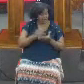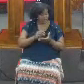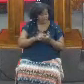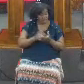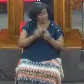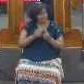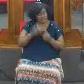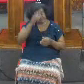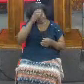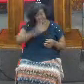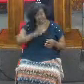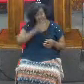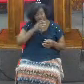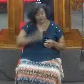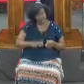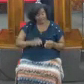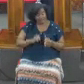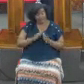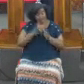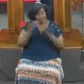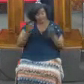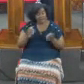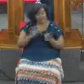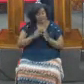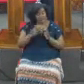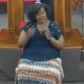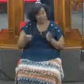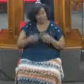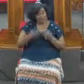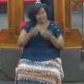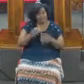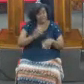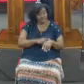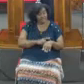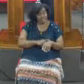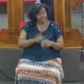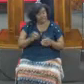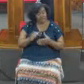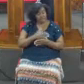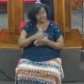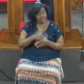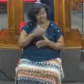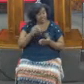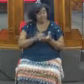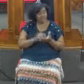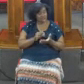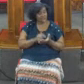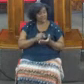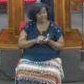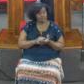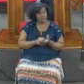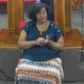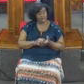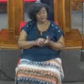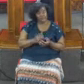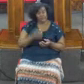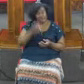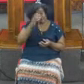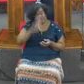man, this woman. Open the door. Give me the opportunity to share it. Curtis Hudson